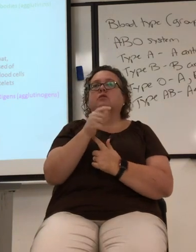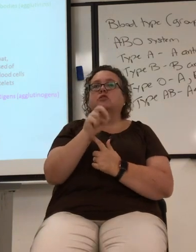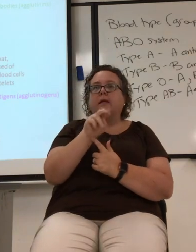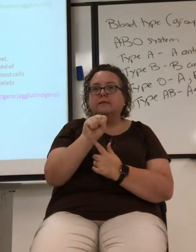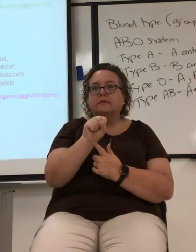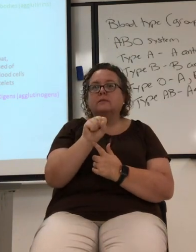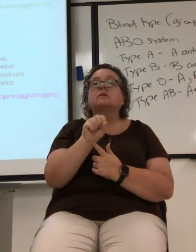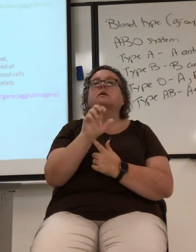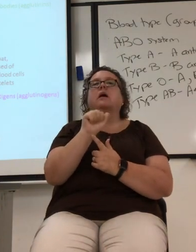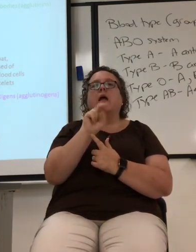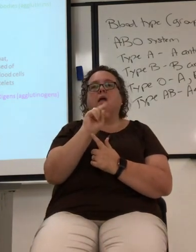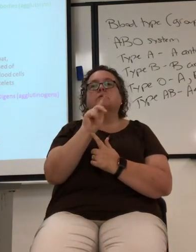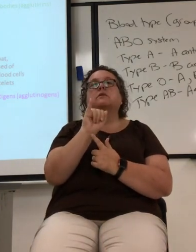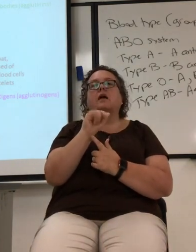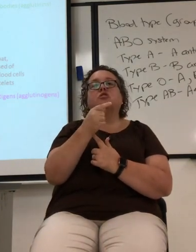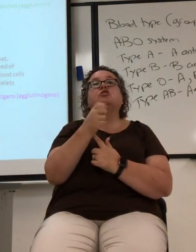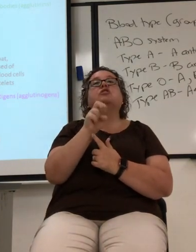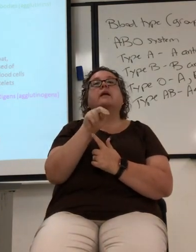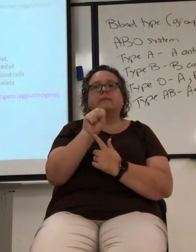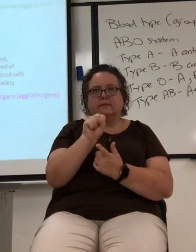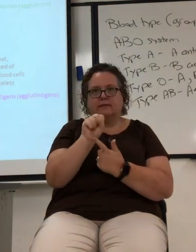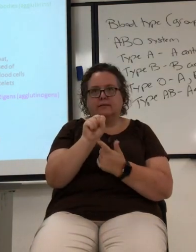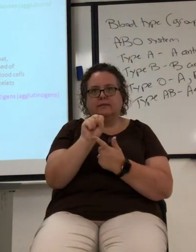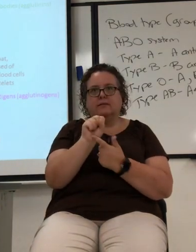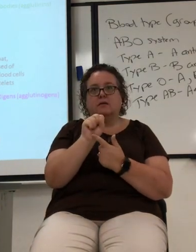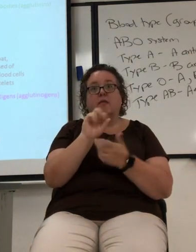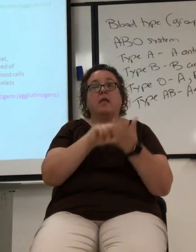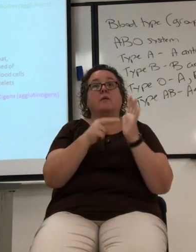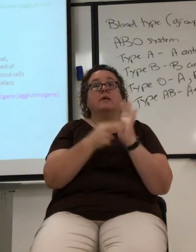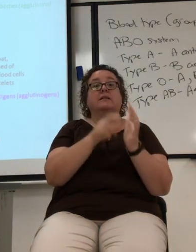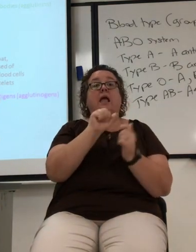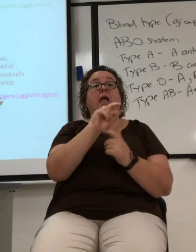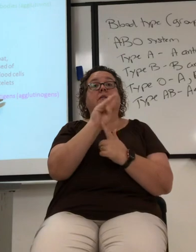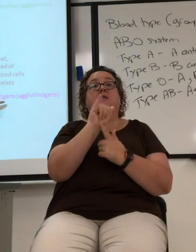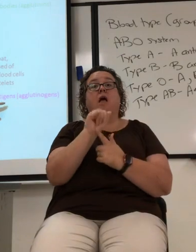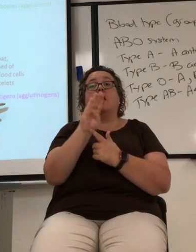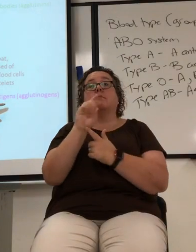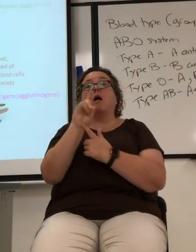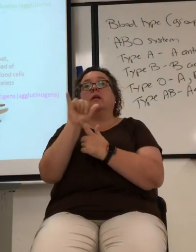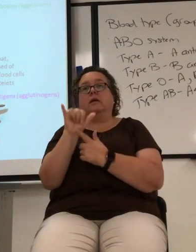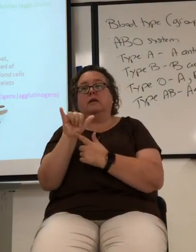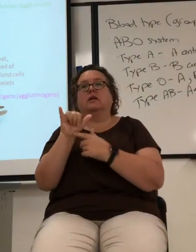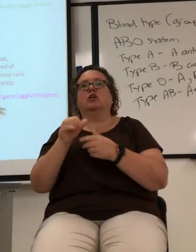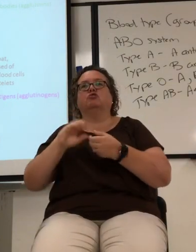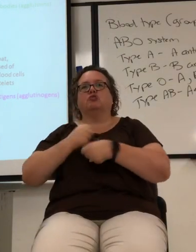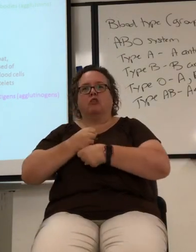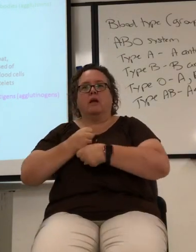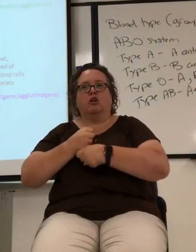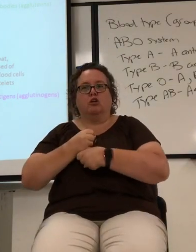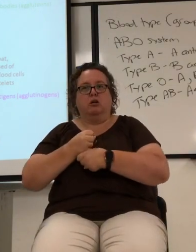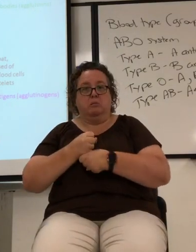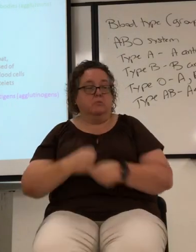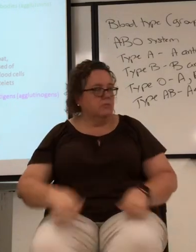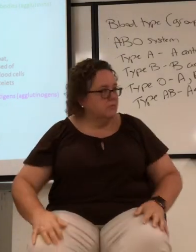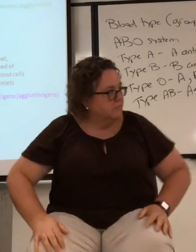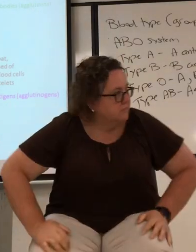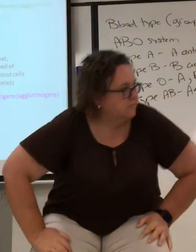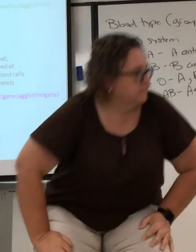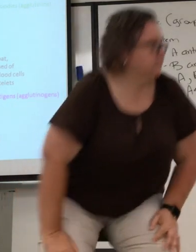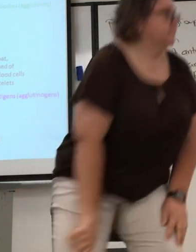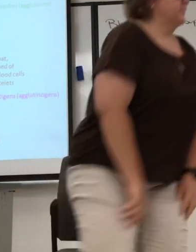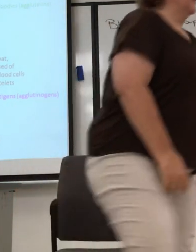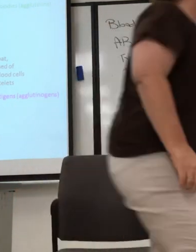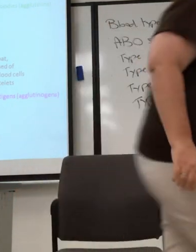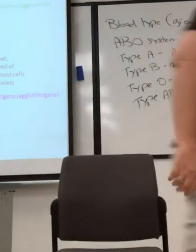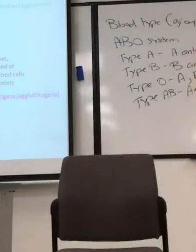the antigens, which is a word that means antibody generator. So if you give it to a person who's